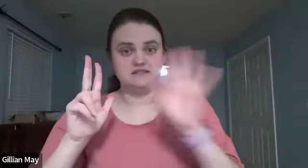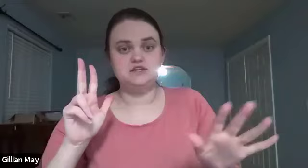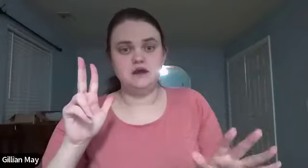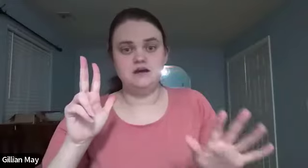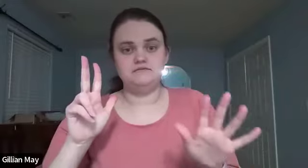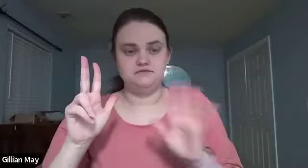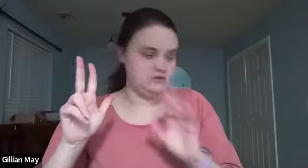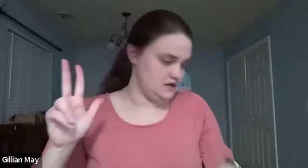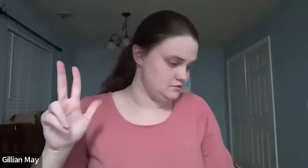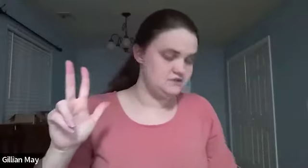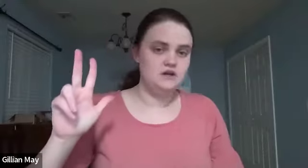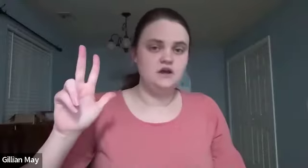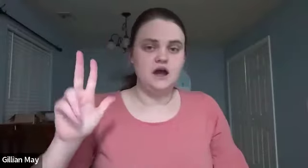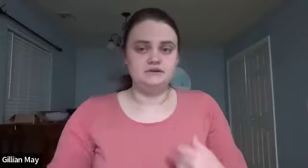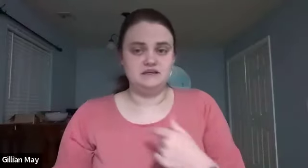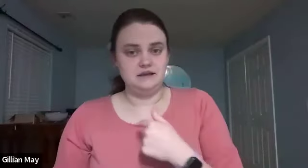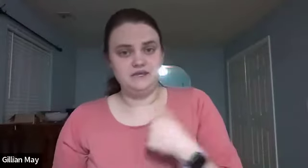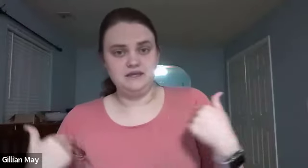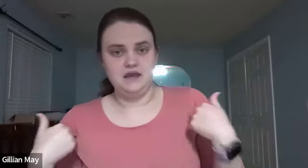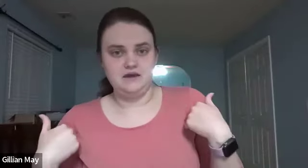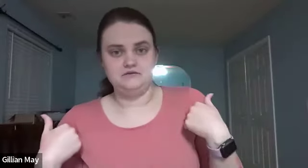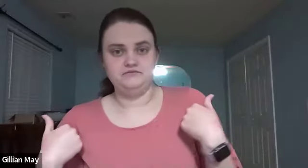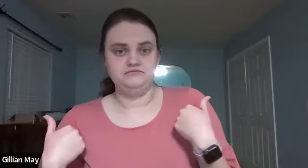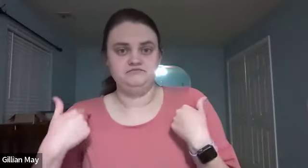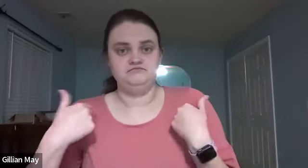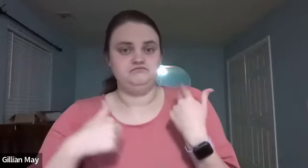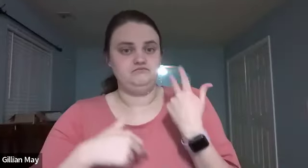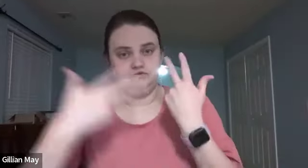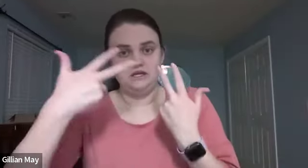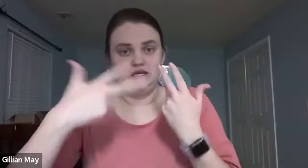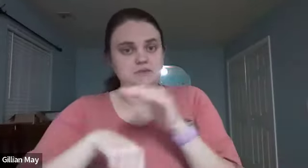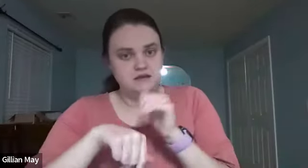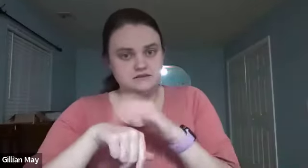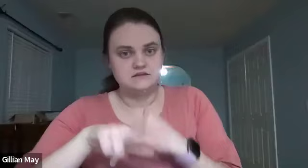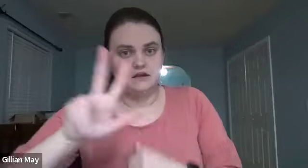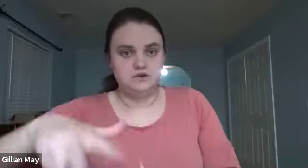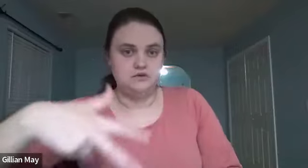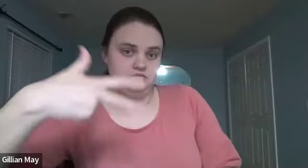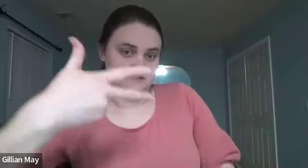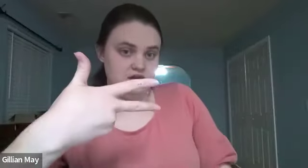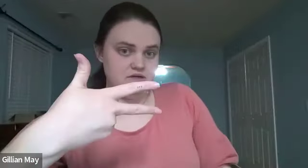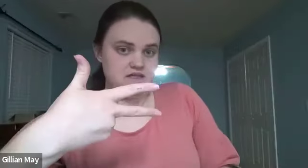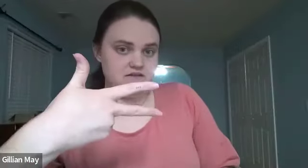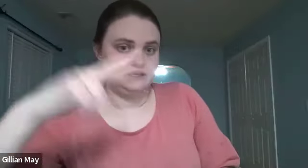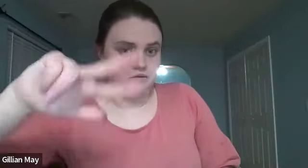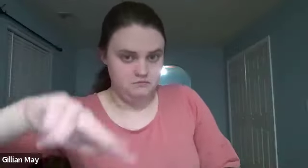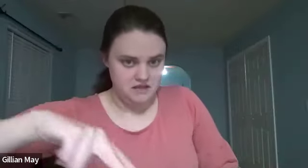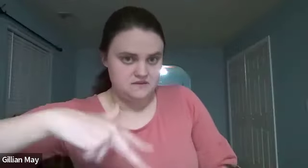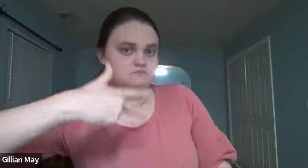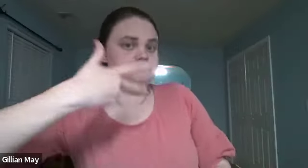say you have 3 animals, I would say like me have 3 pets. I would go sideways like this. Like I would make this